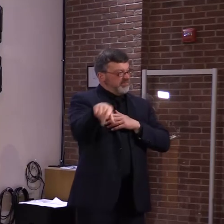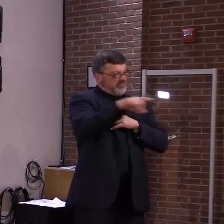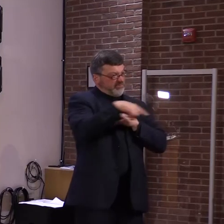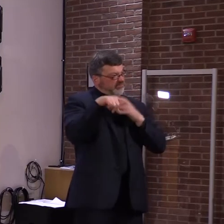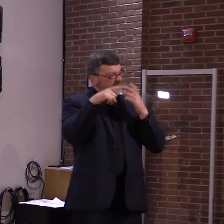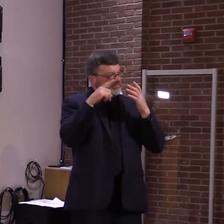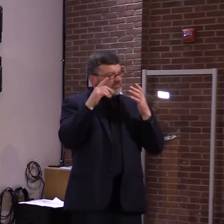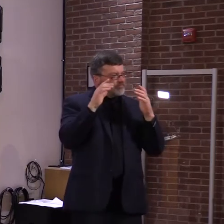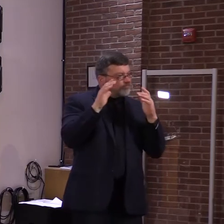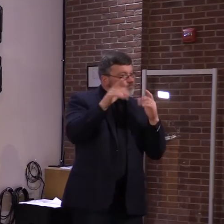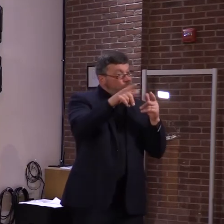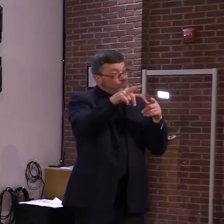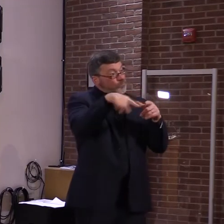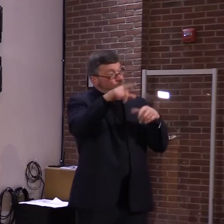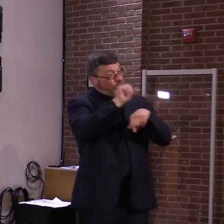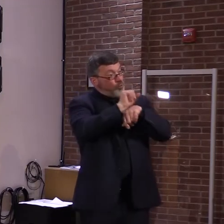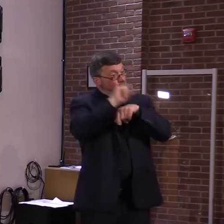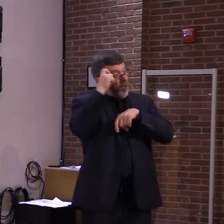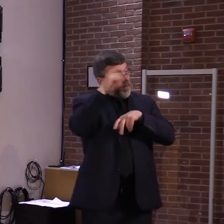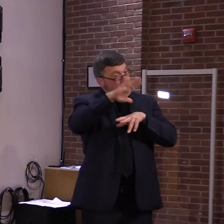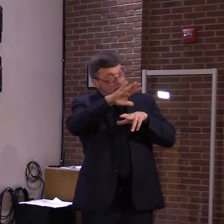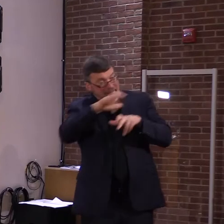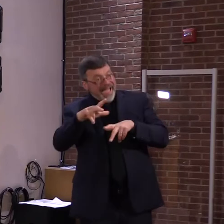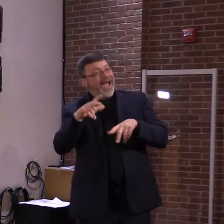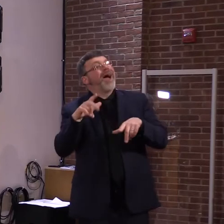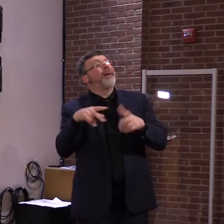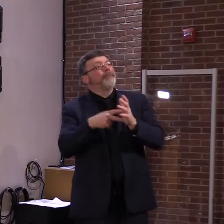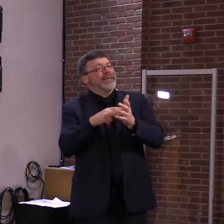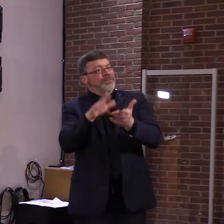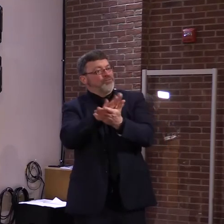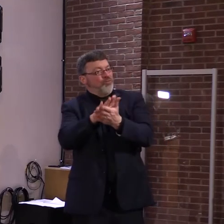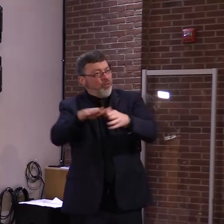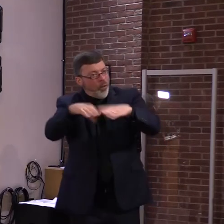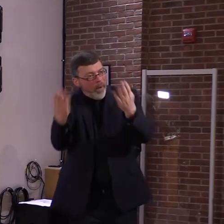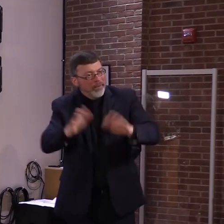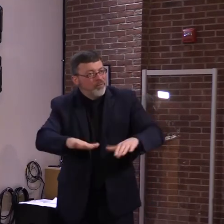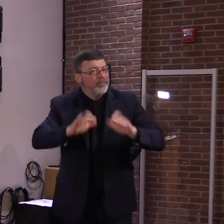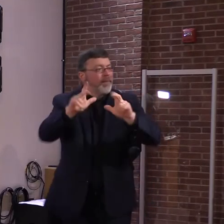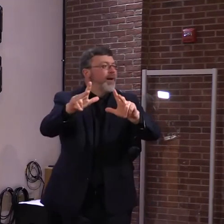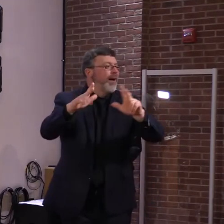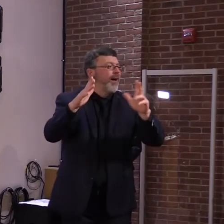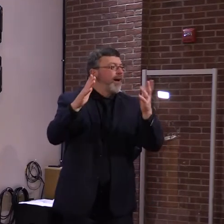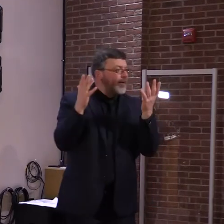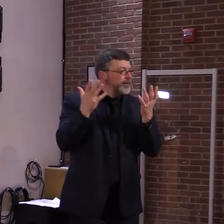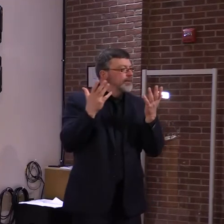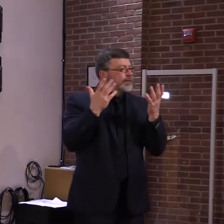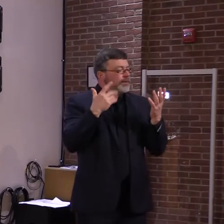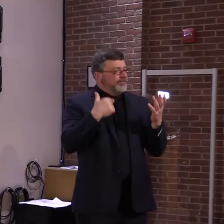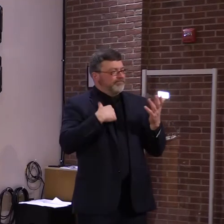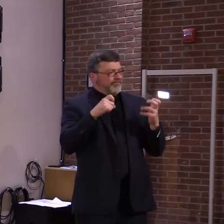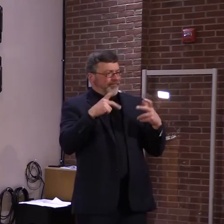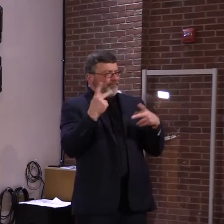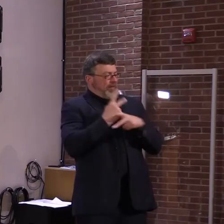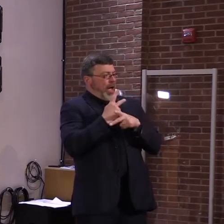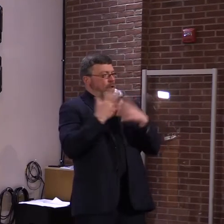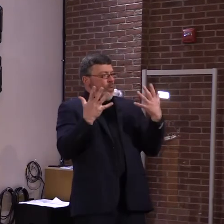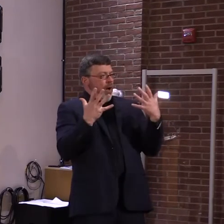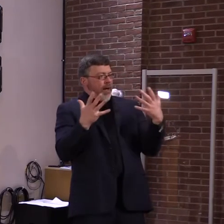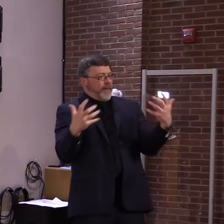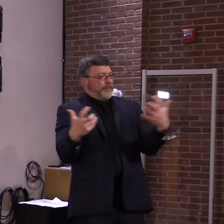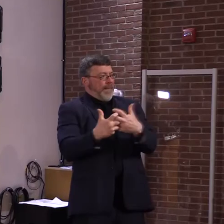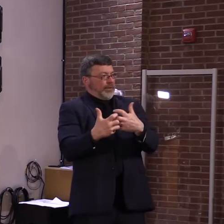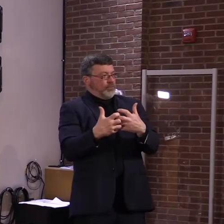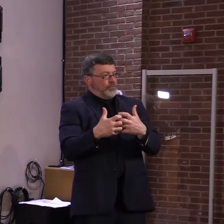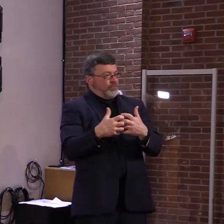the needs that they have, and what's going to work best for them if it's sort of hybrid, remote, or some